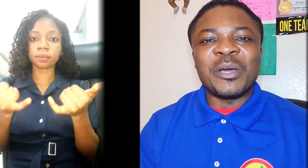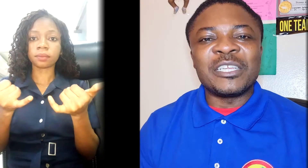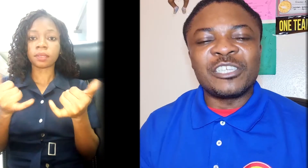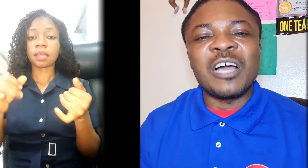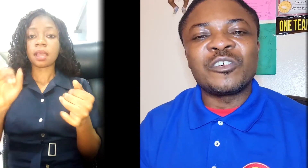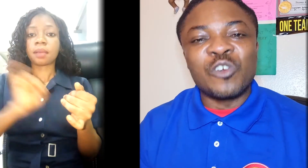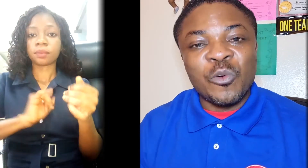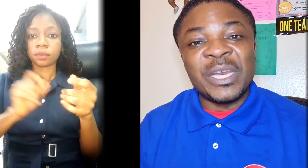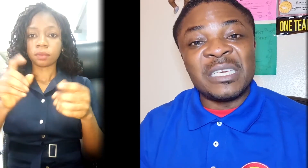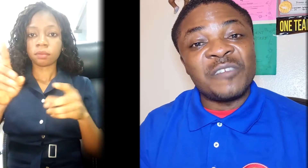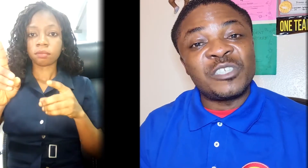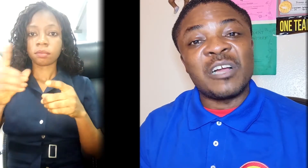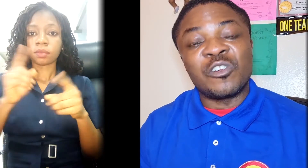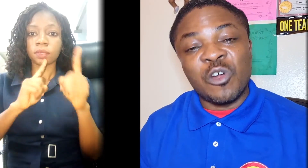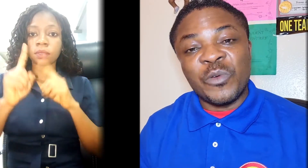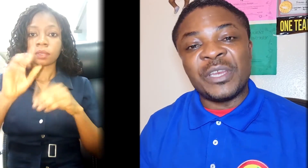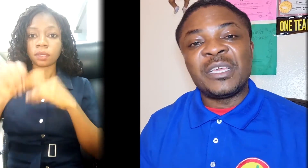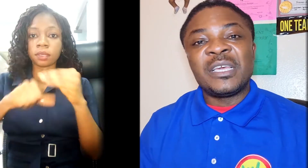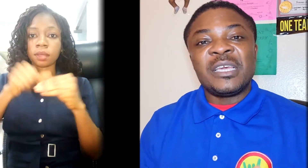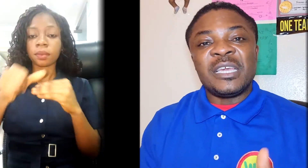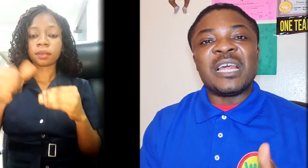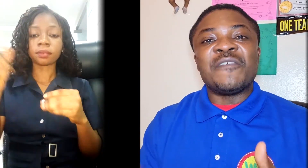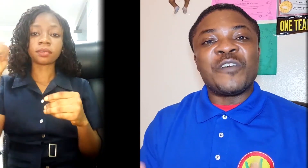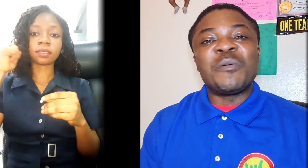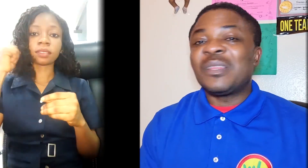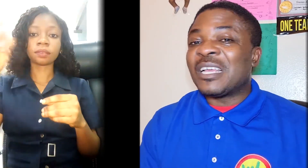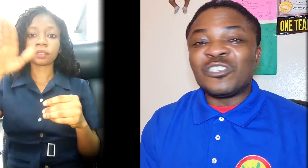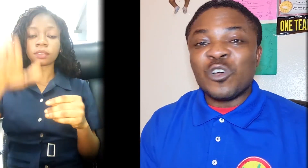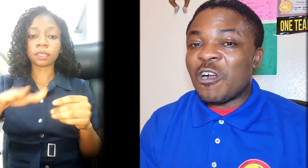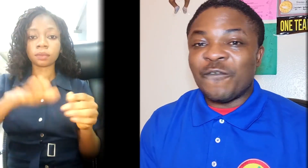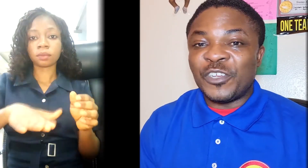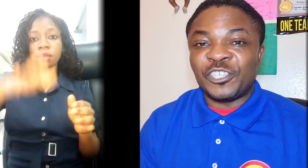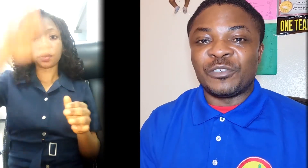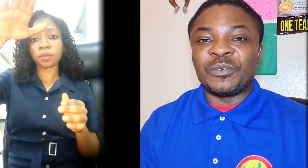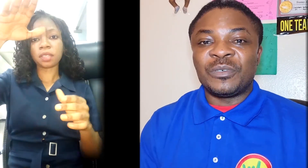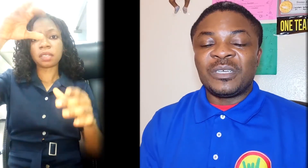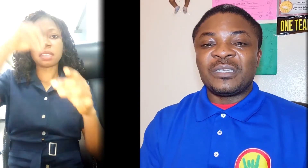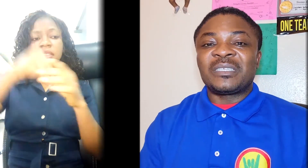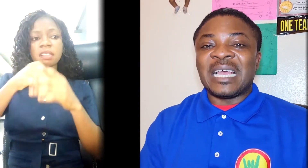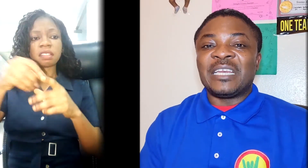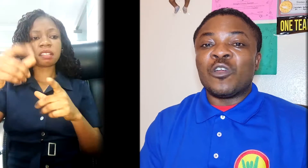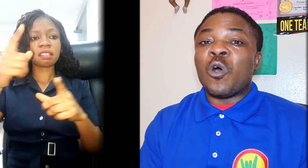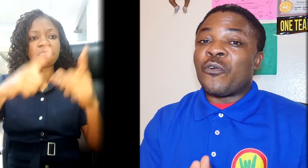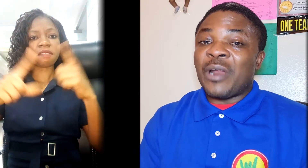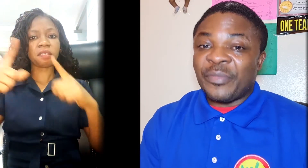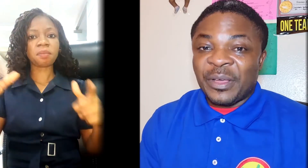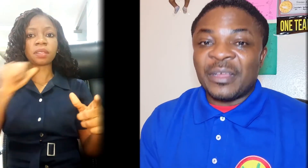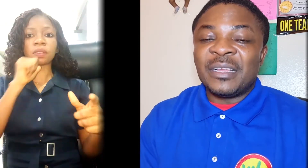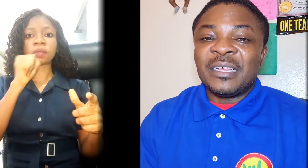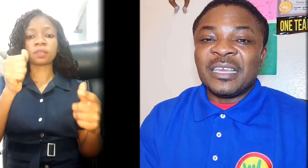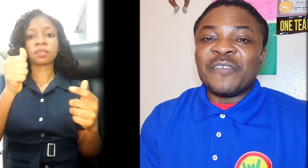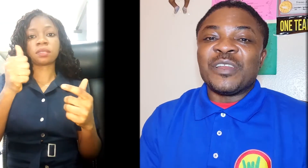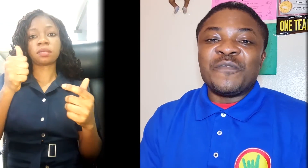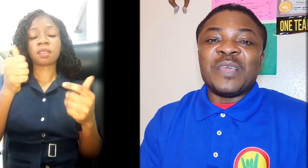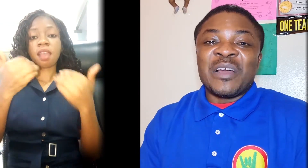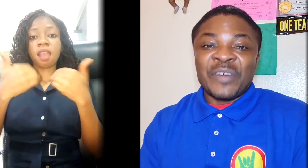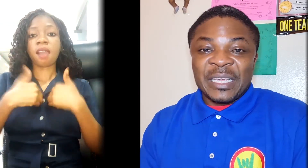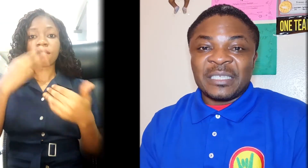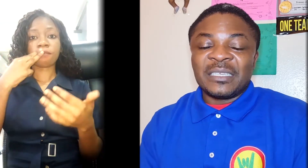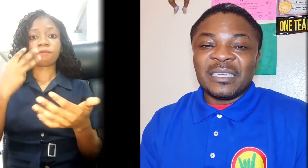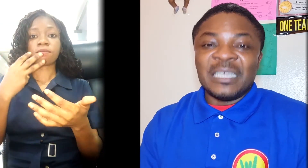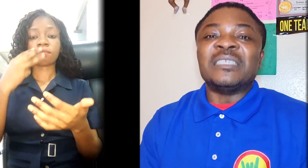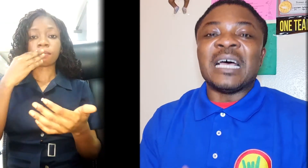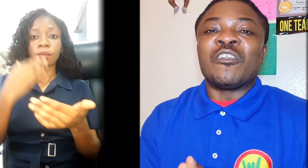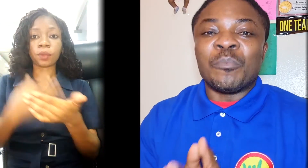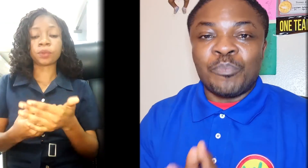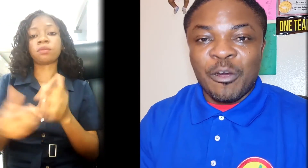talking about a deaf child growing in an environment there's no conventional signing, or rather, even if there